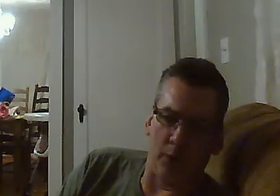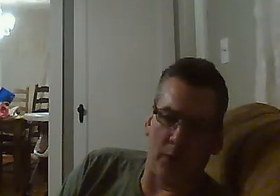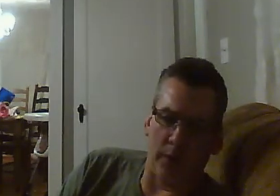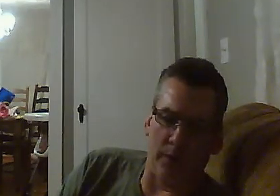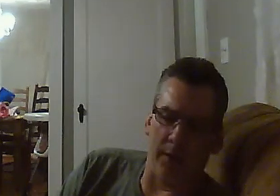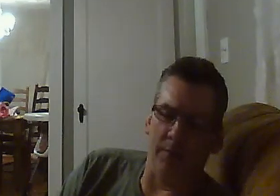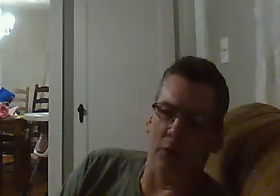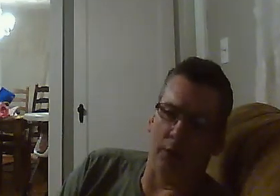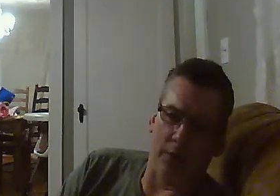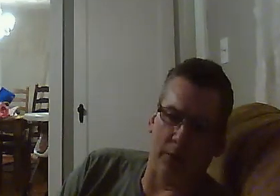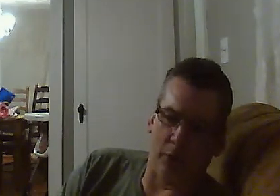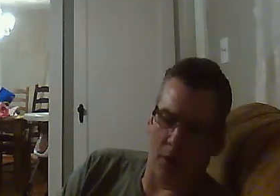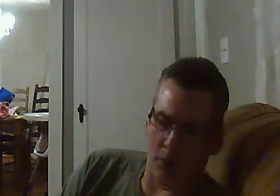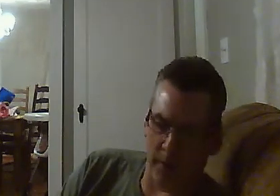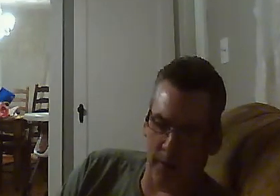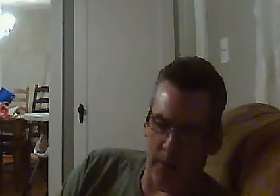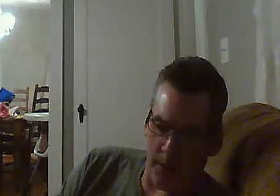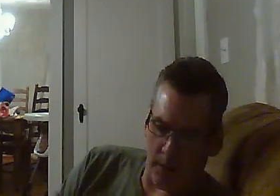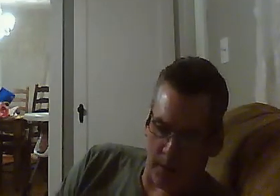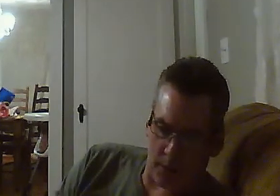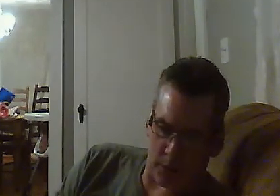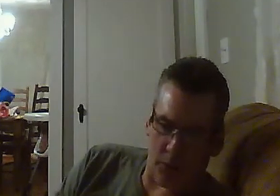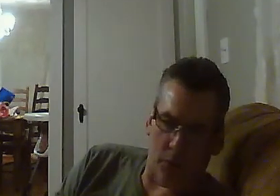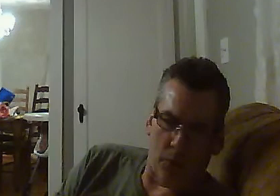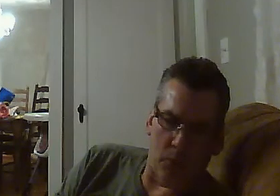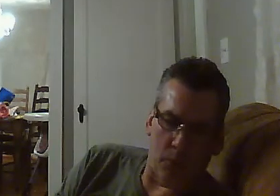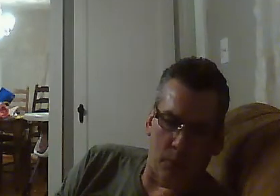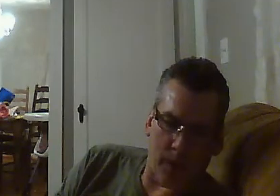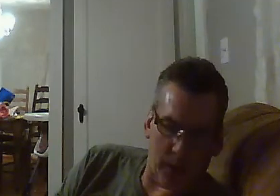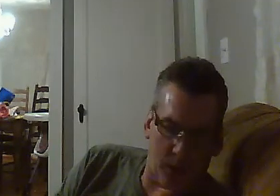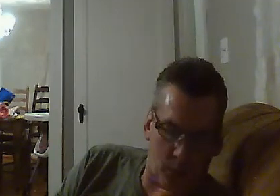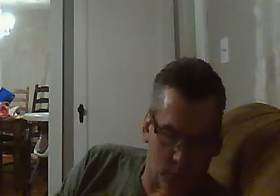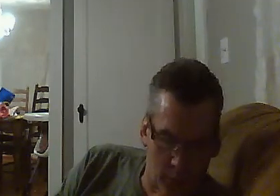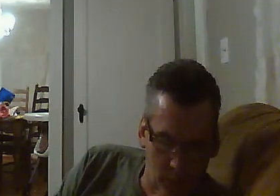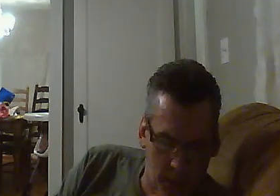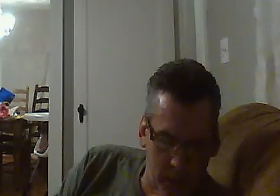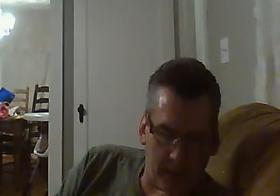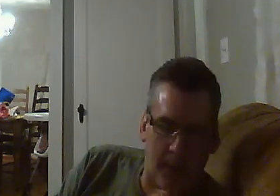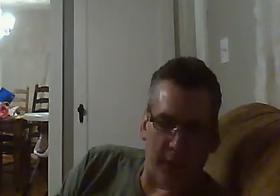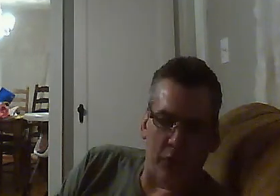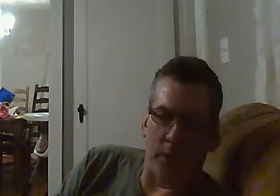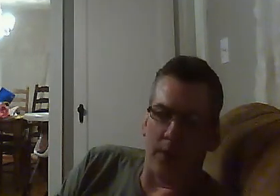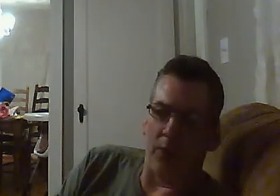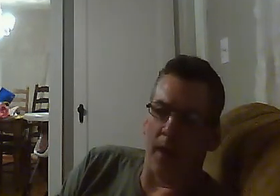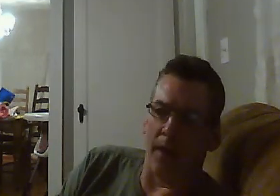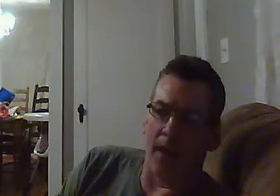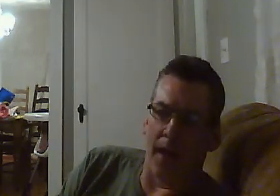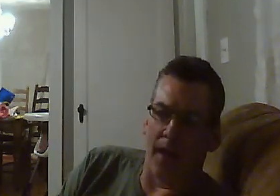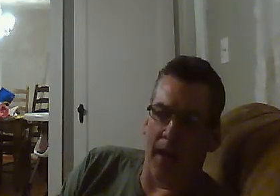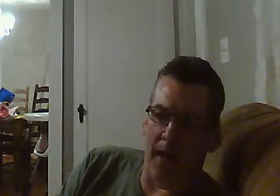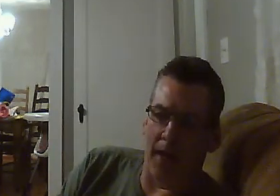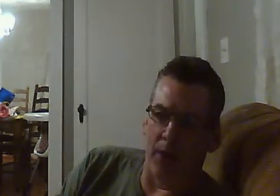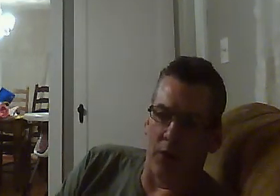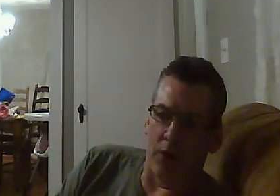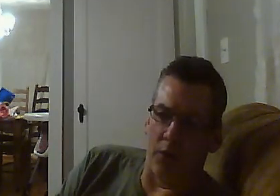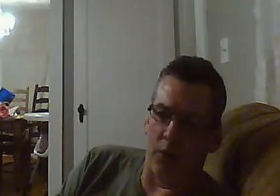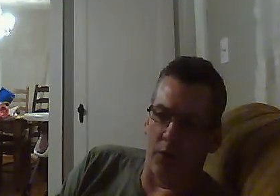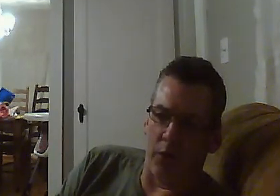really dim, and you'll think something's wrong with it. So back when we were hanging lights, we either had to hang the